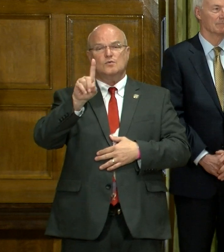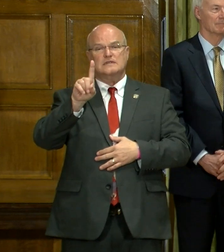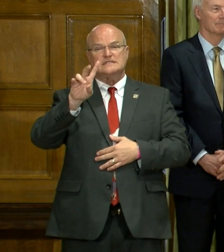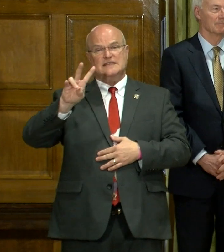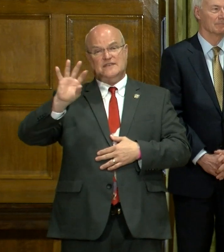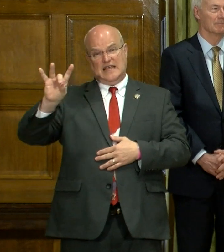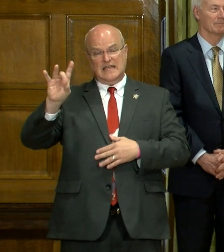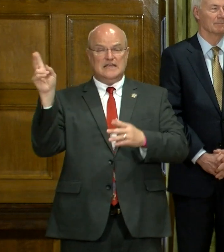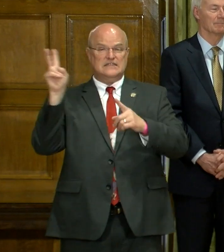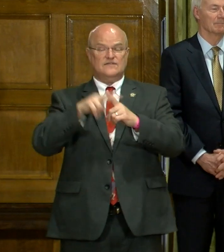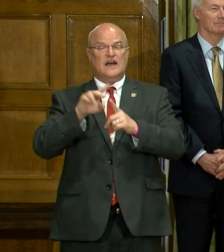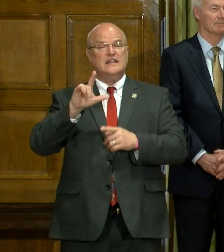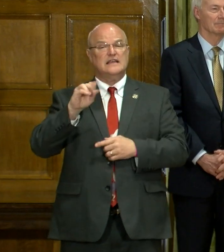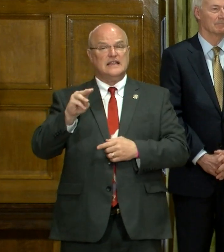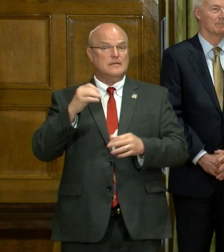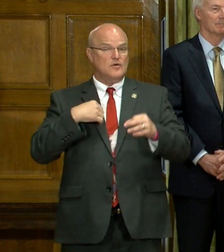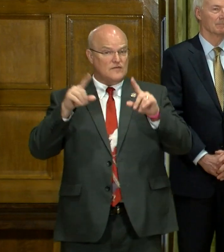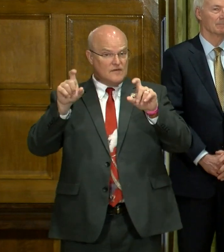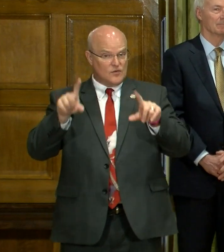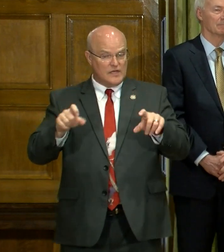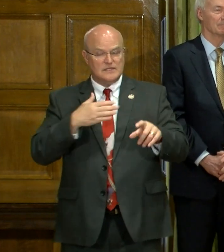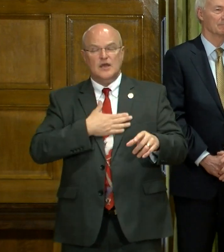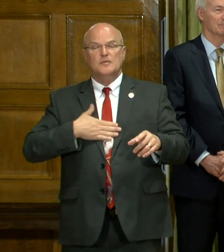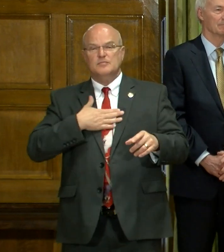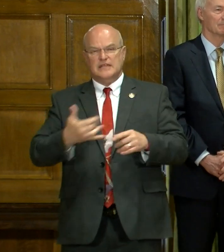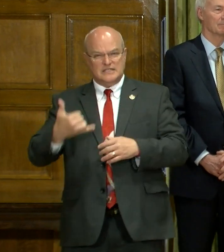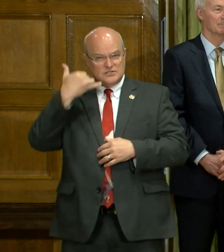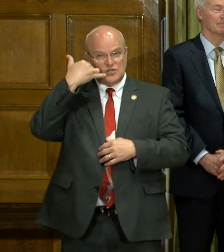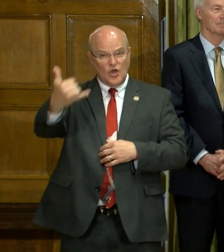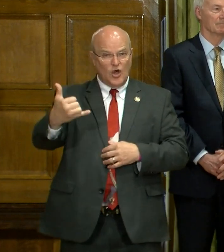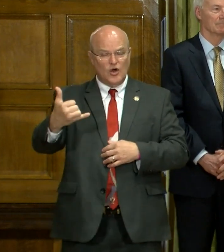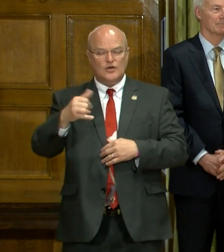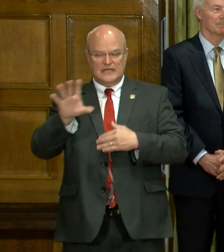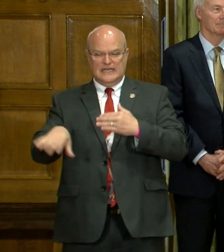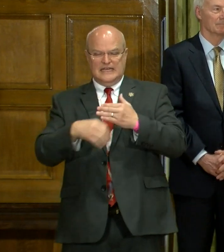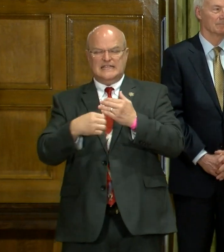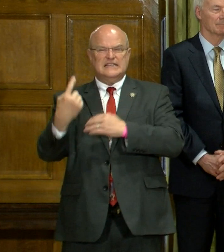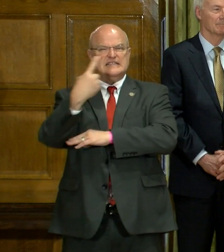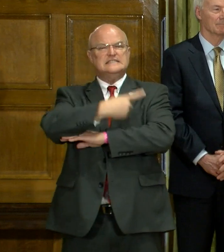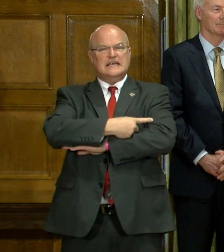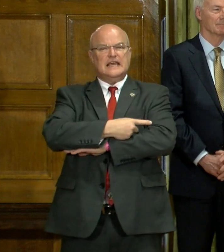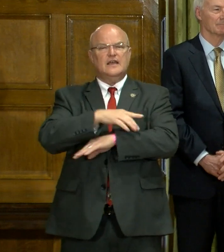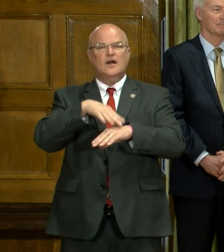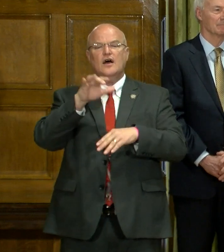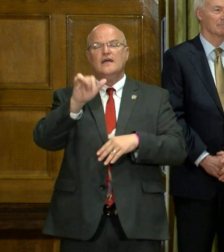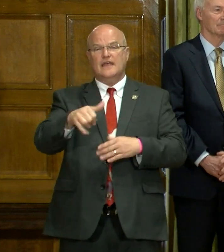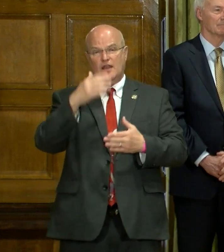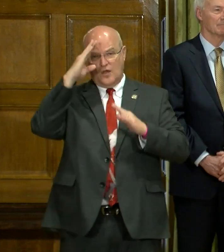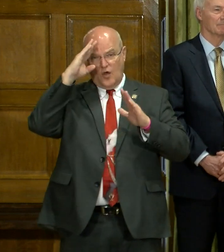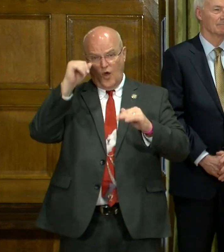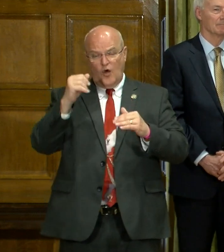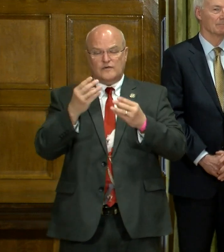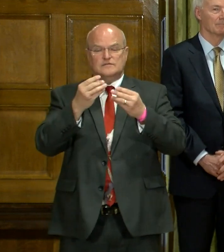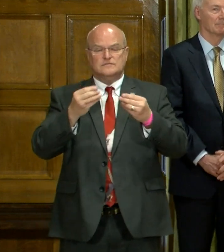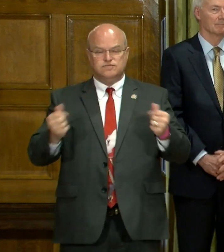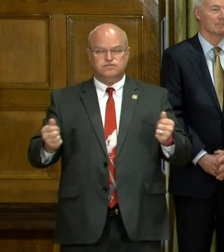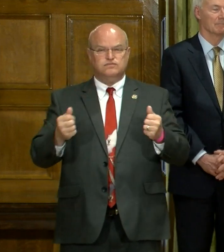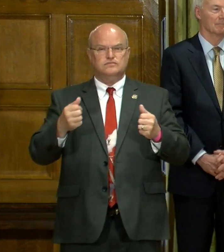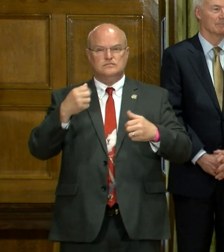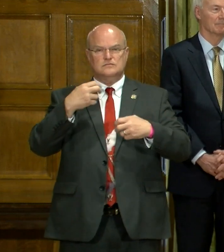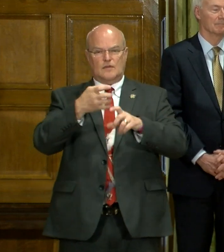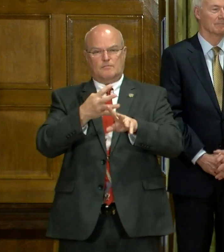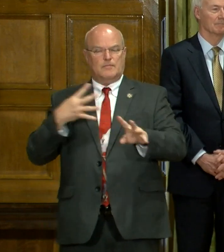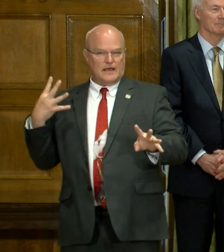844-908-2178 to file a claim, or if you have questions, please call there. So there'll be an additional day on that to hopefully alleviate some of those